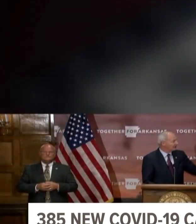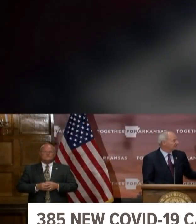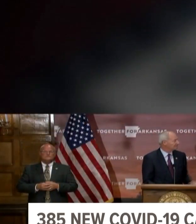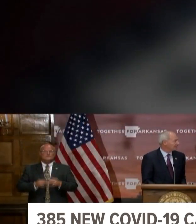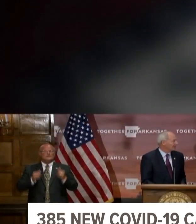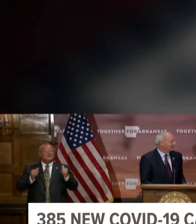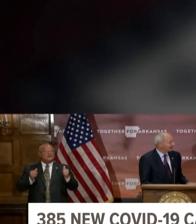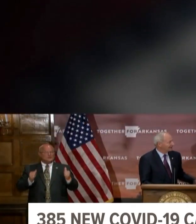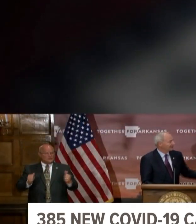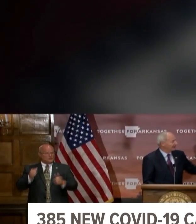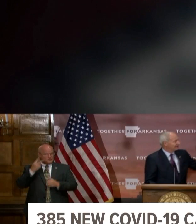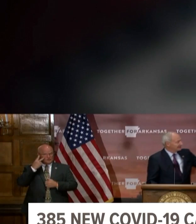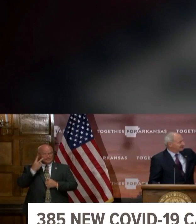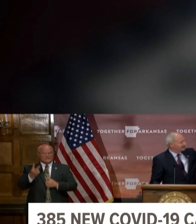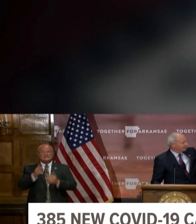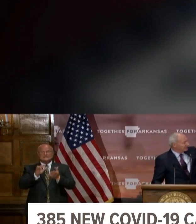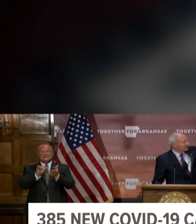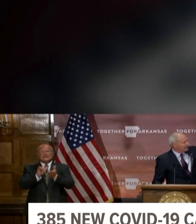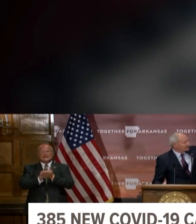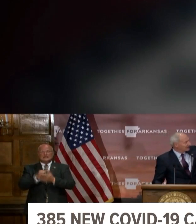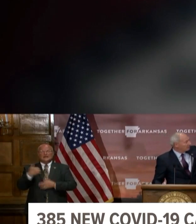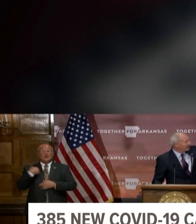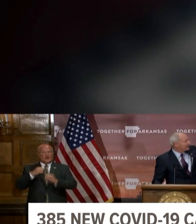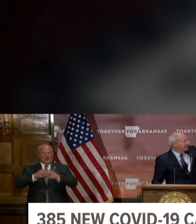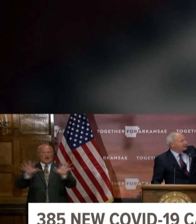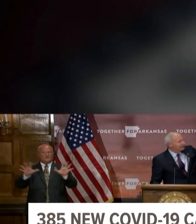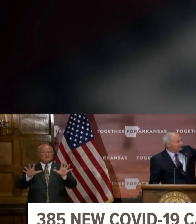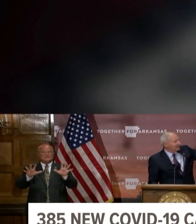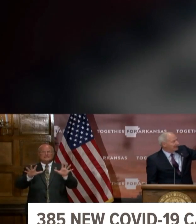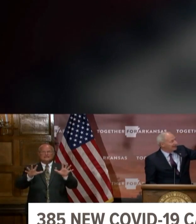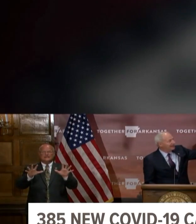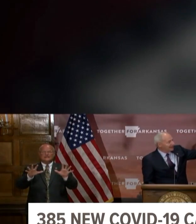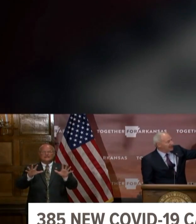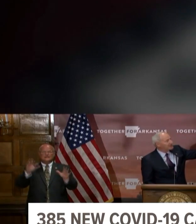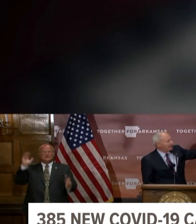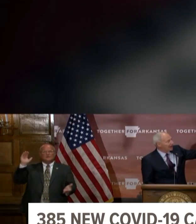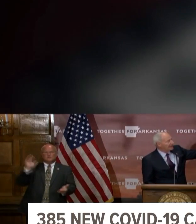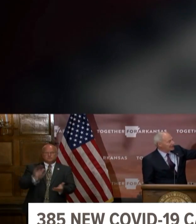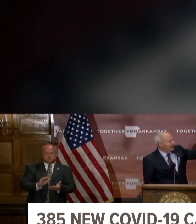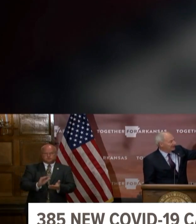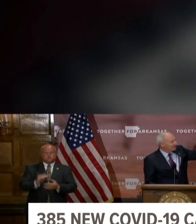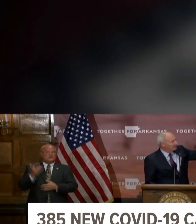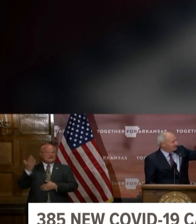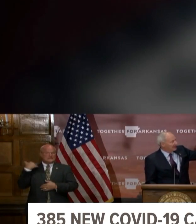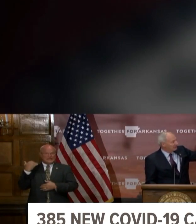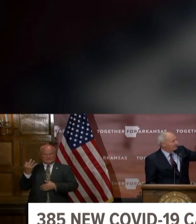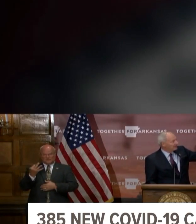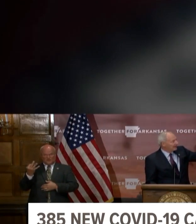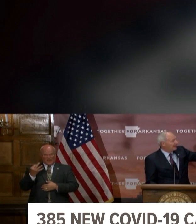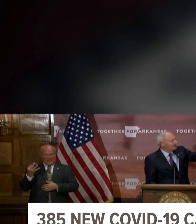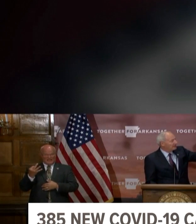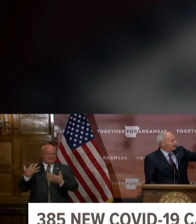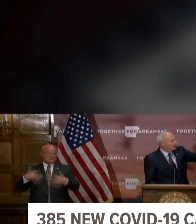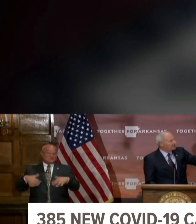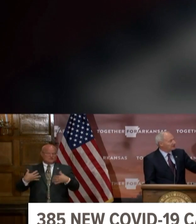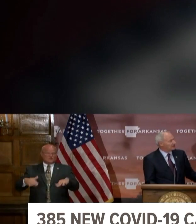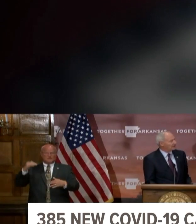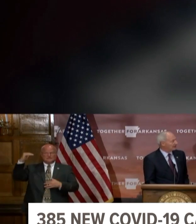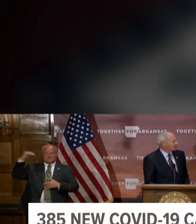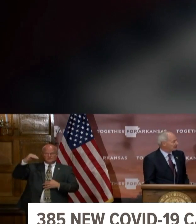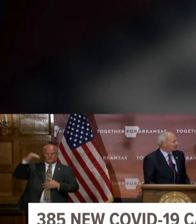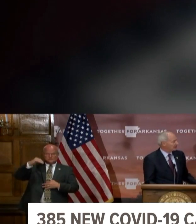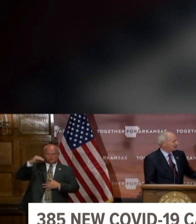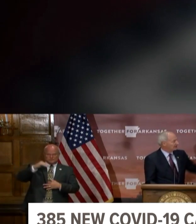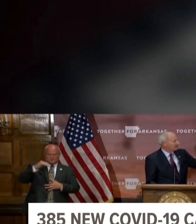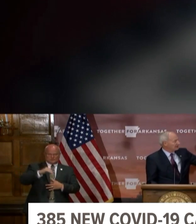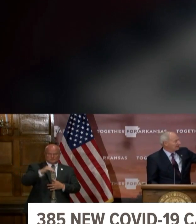can see that we're obviously way down from our last Friday's high number. In fact, we've been down